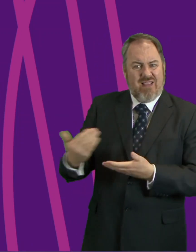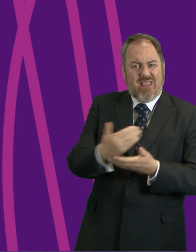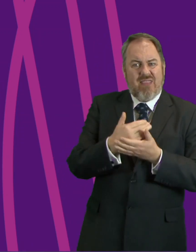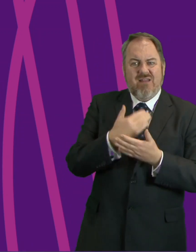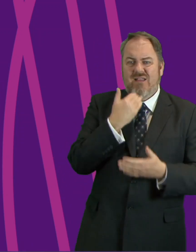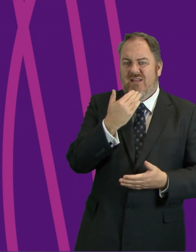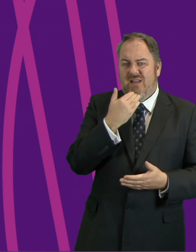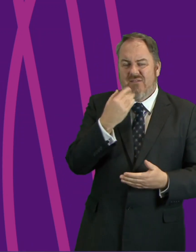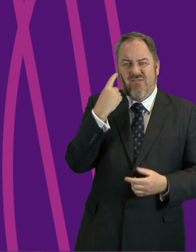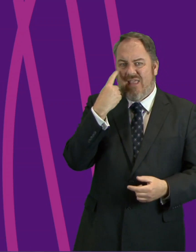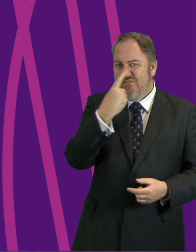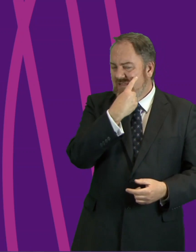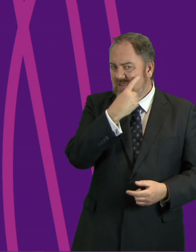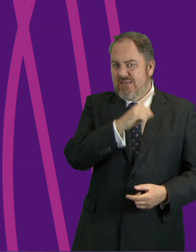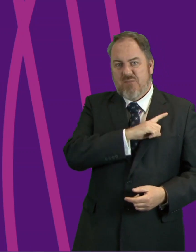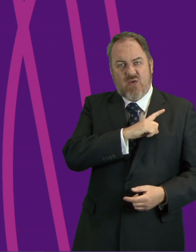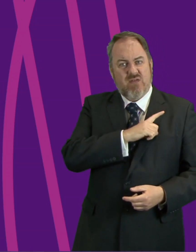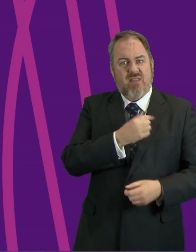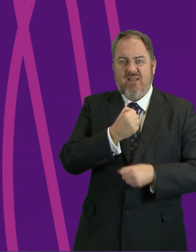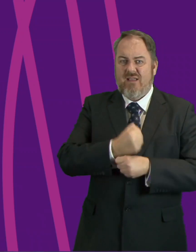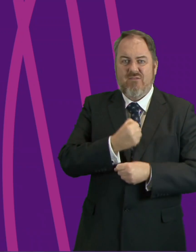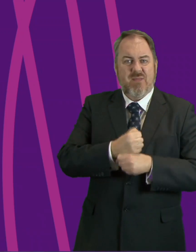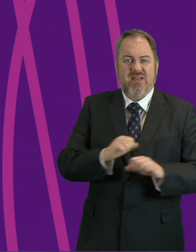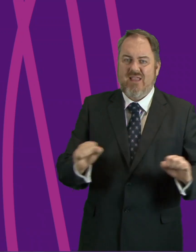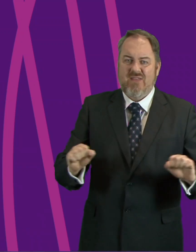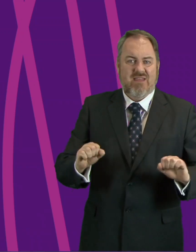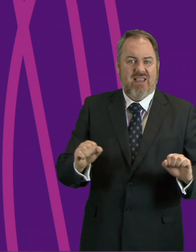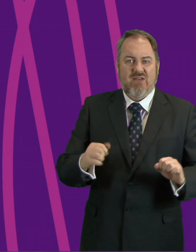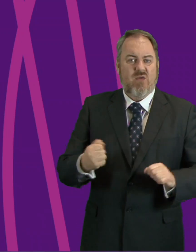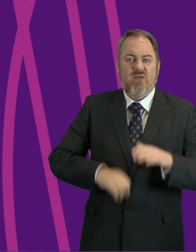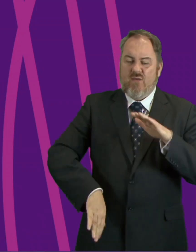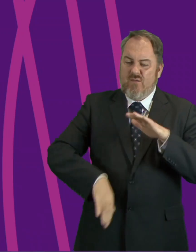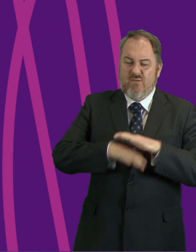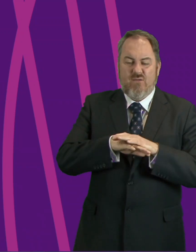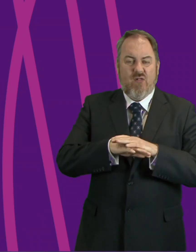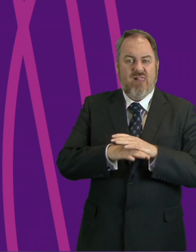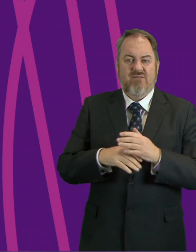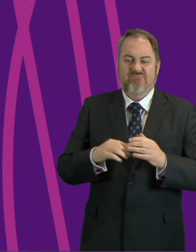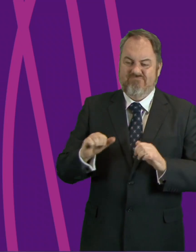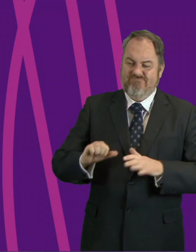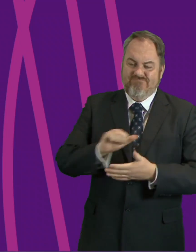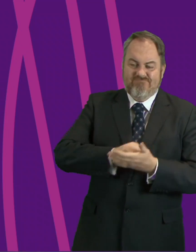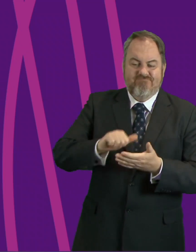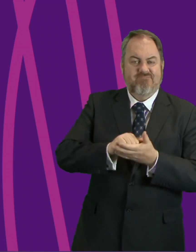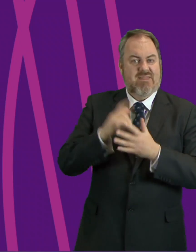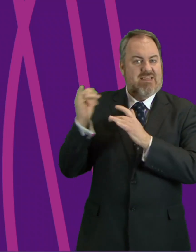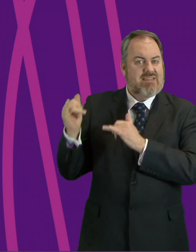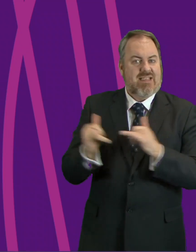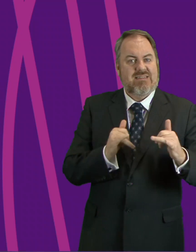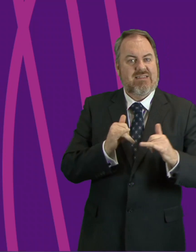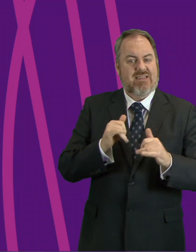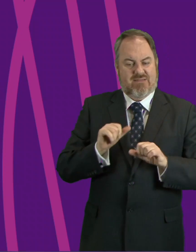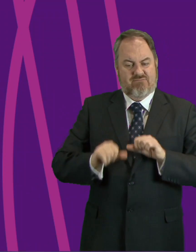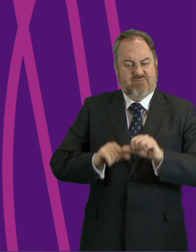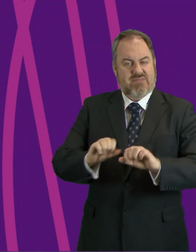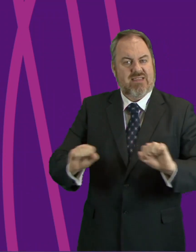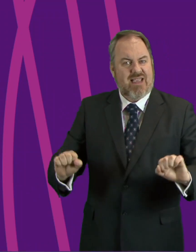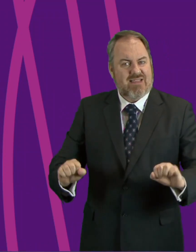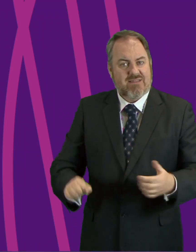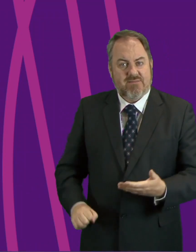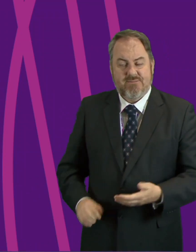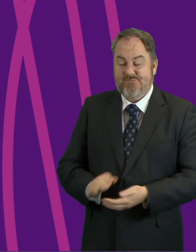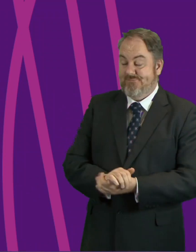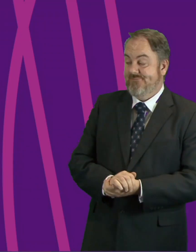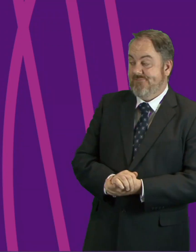certain because of the Government's failure to carry out a comprehensive testing programme? First Minister. Well, there's just a number